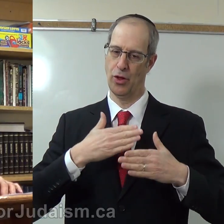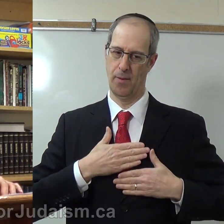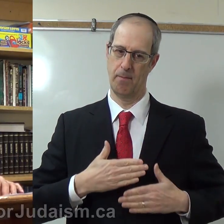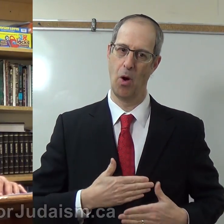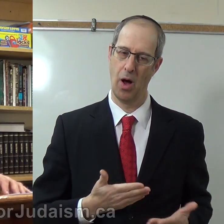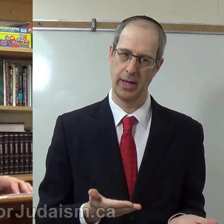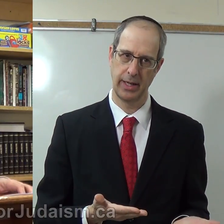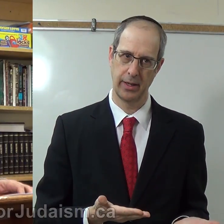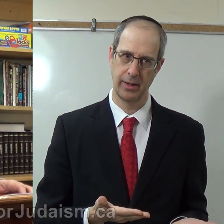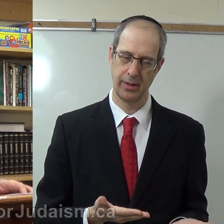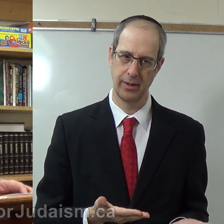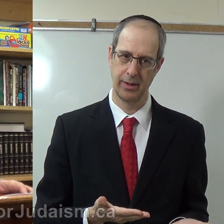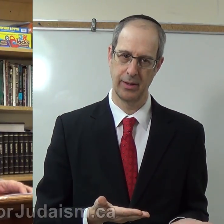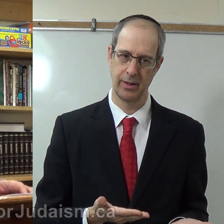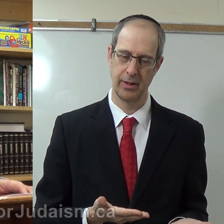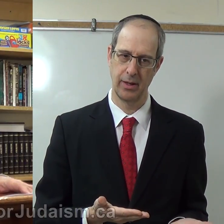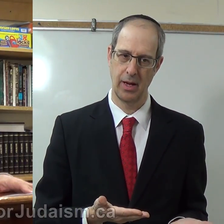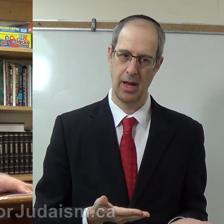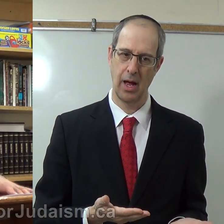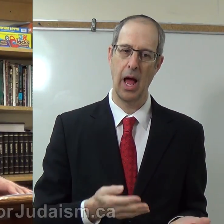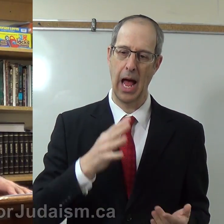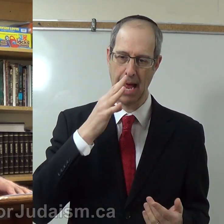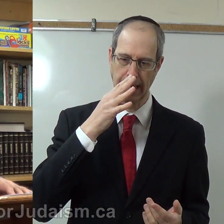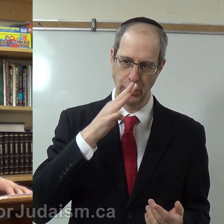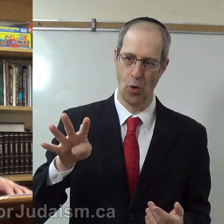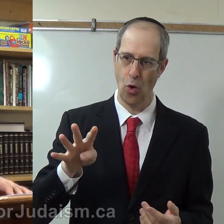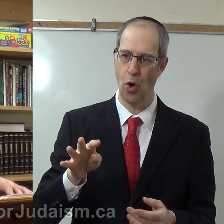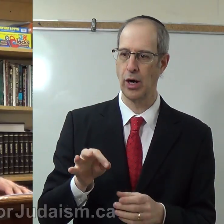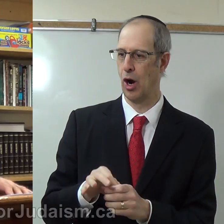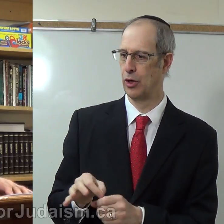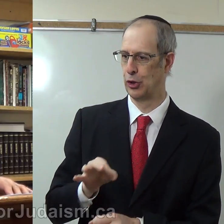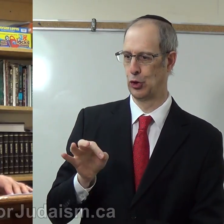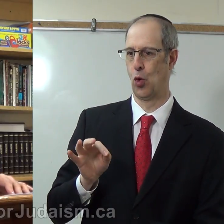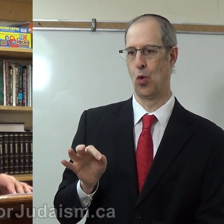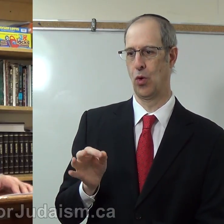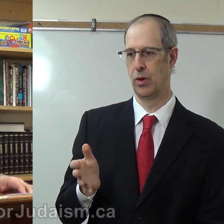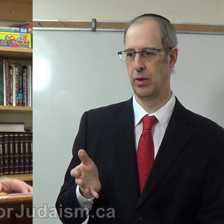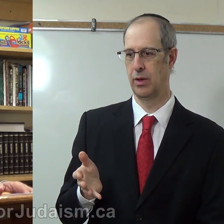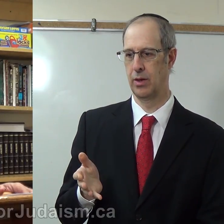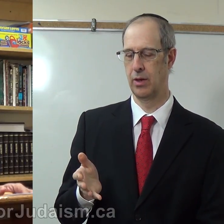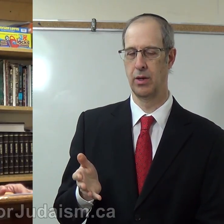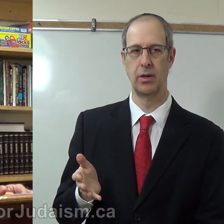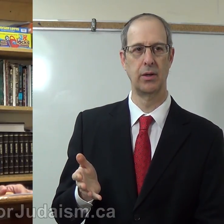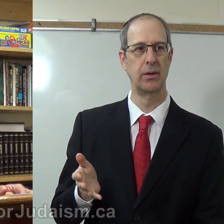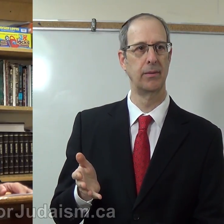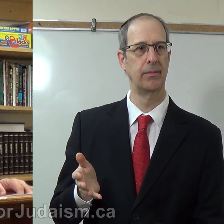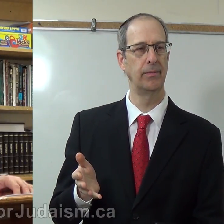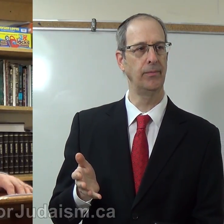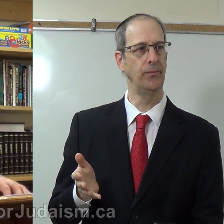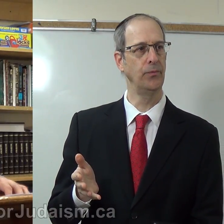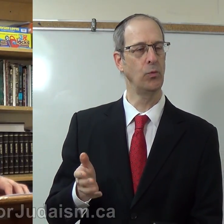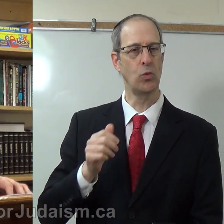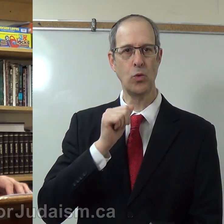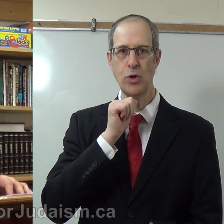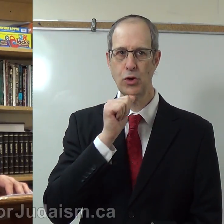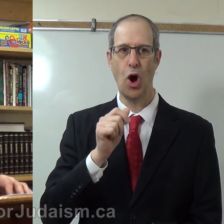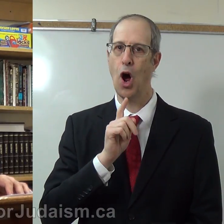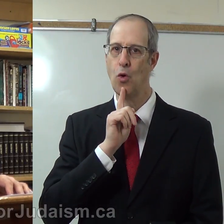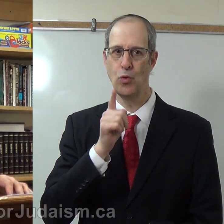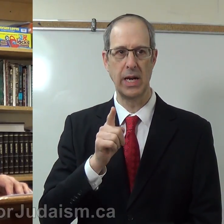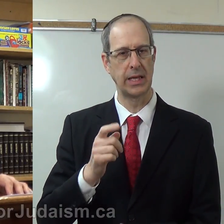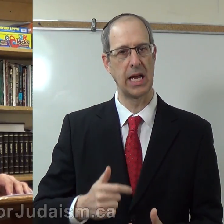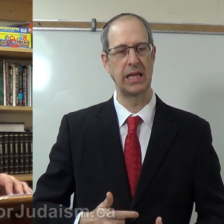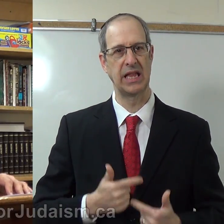and ignore our souls, we're not really